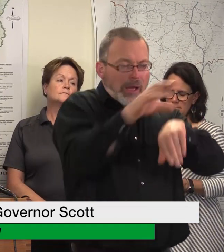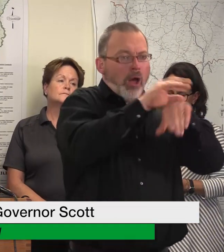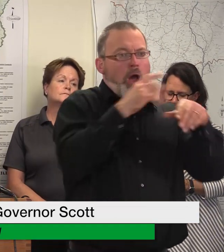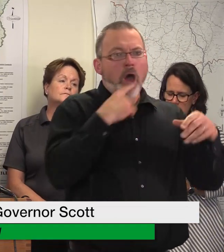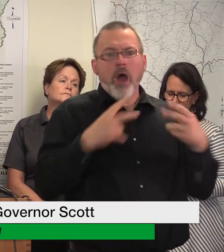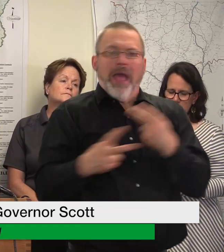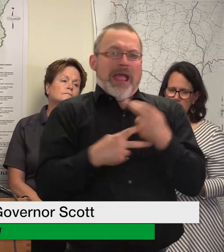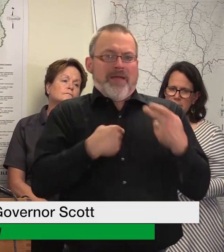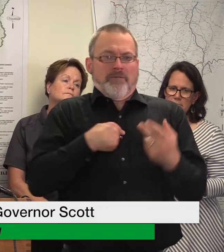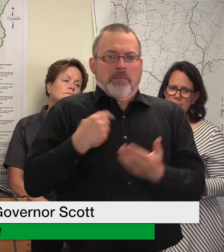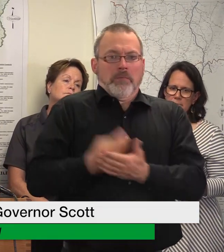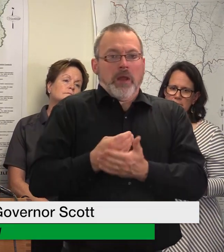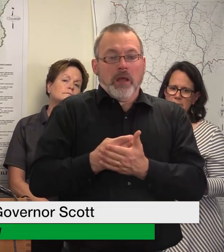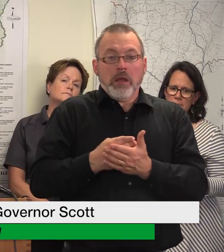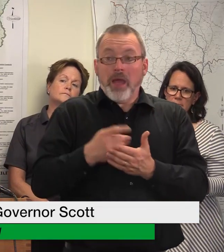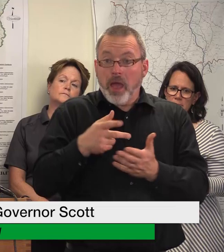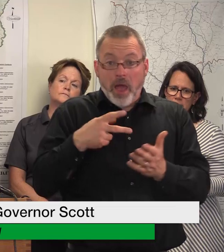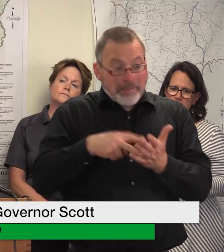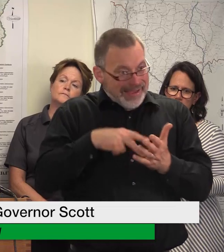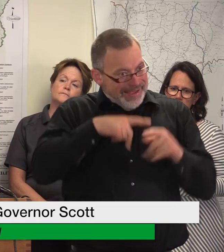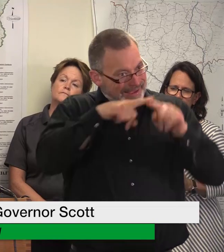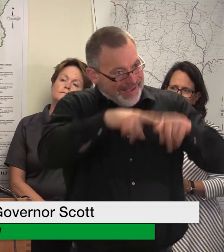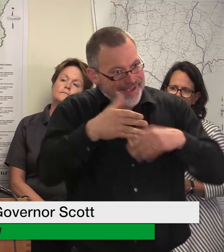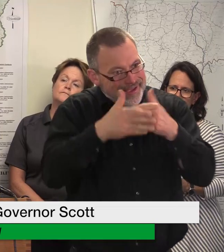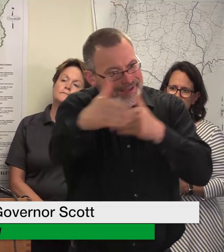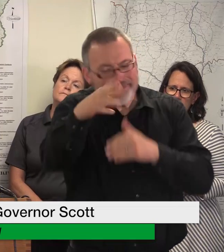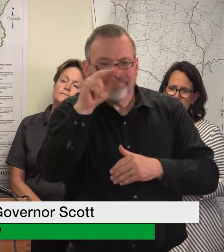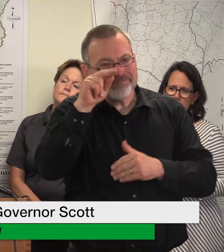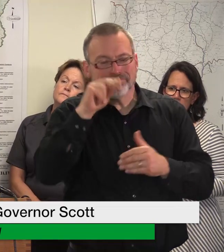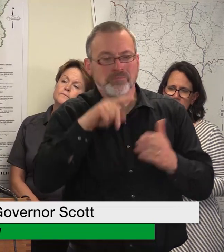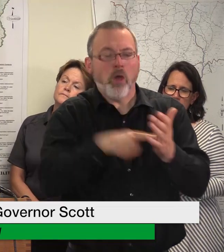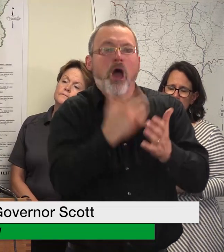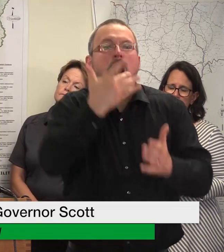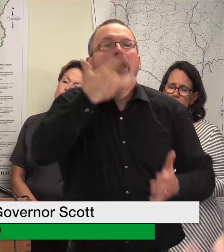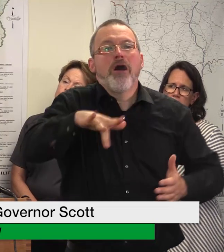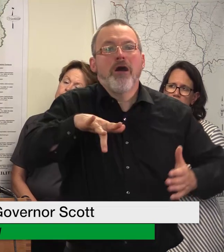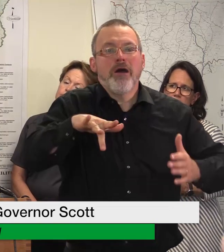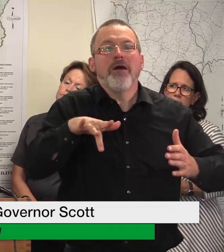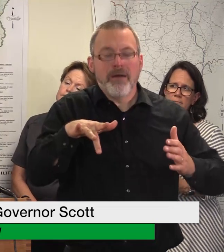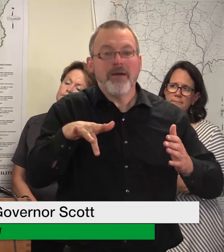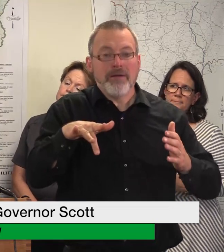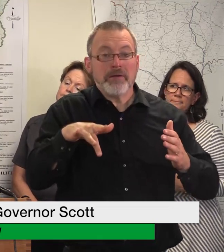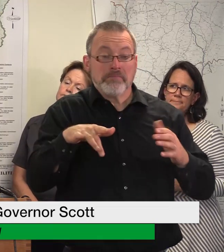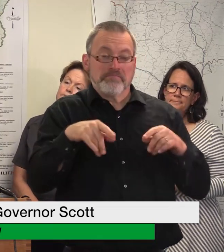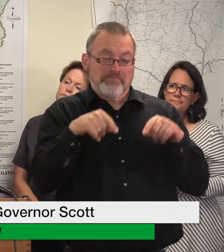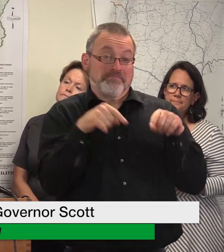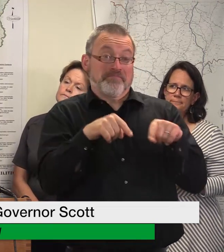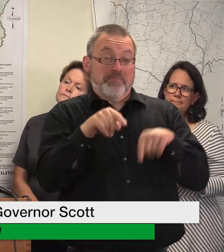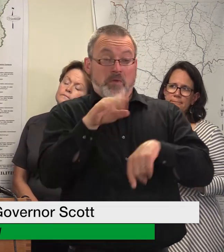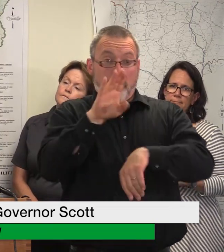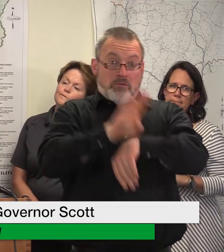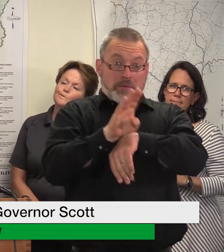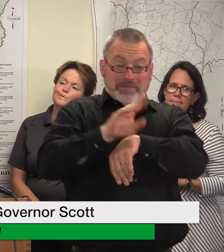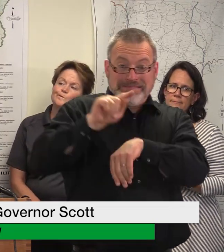to have to spend in the future. The other was the corporate tax. And there was an upgrade